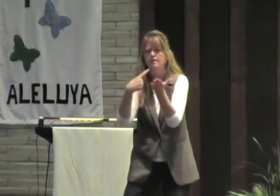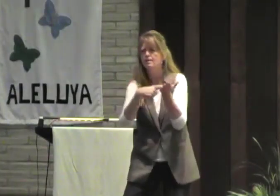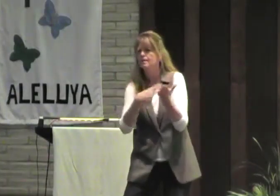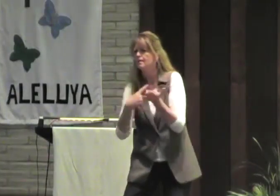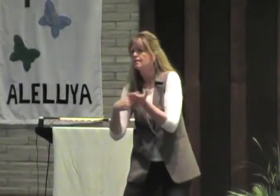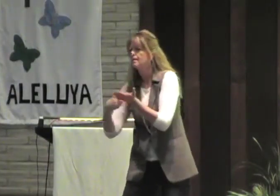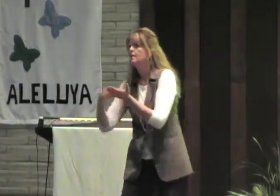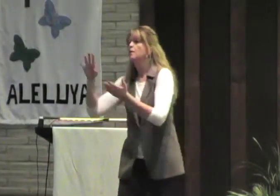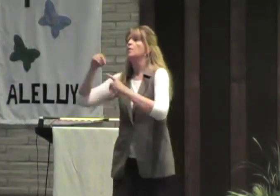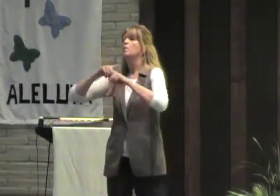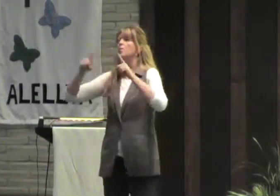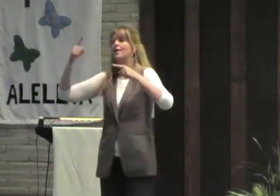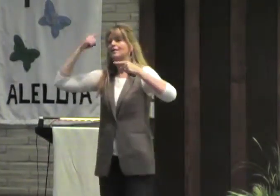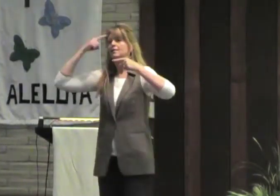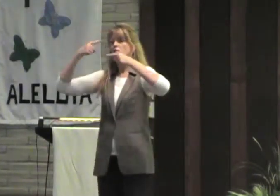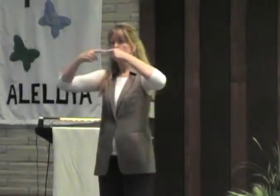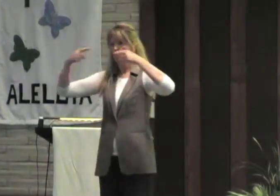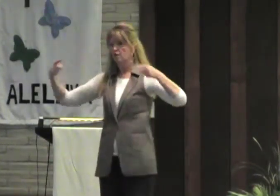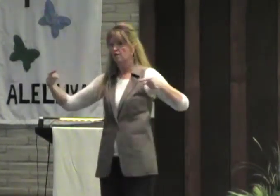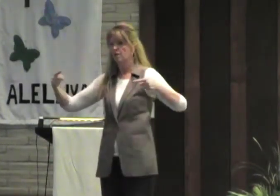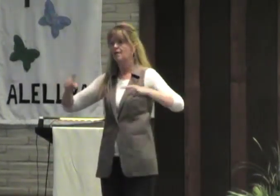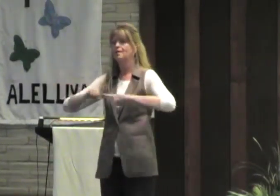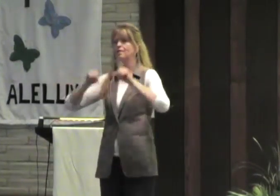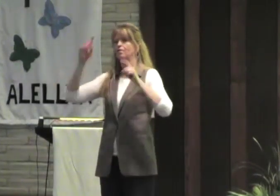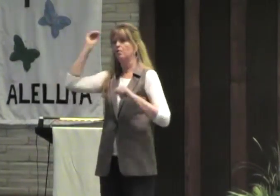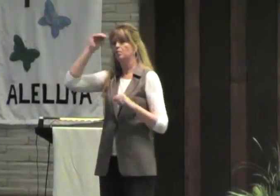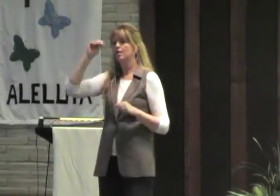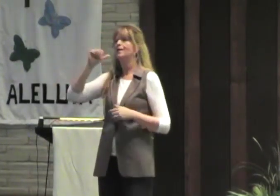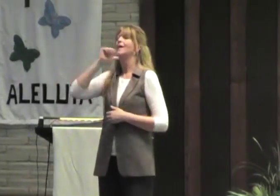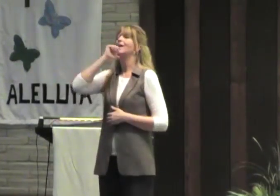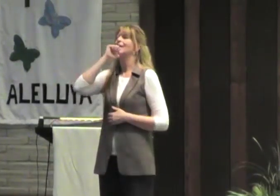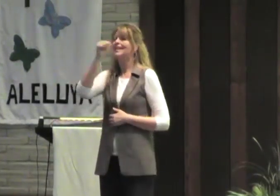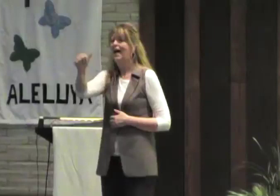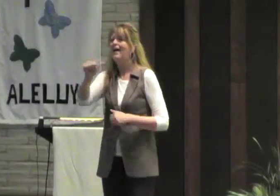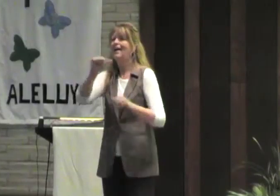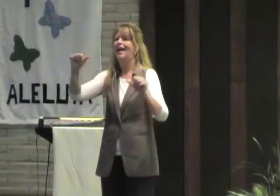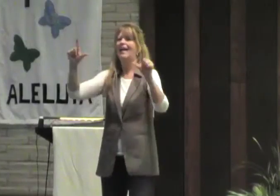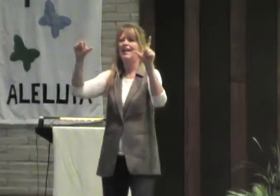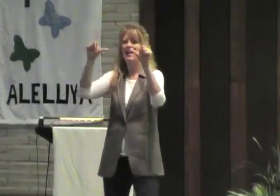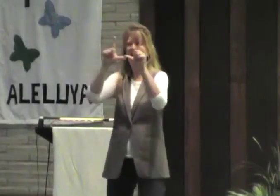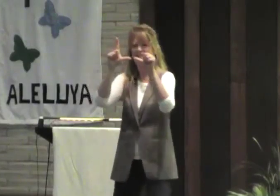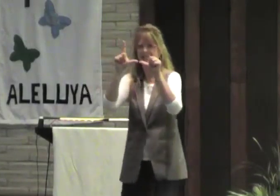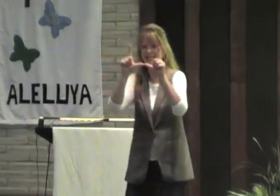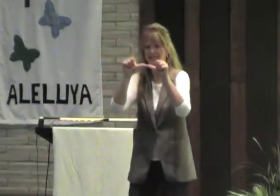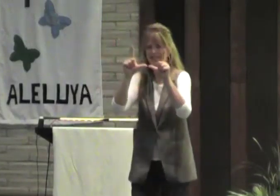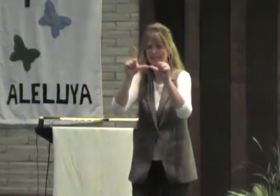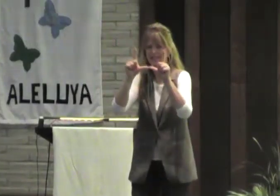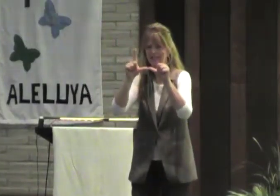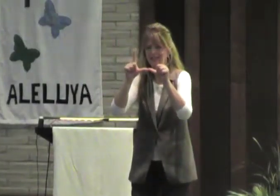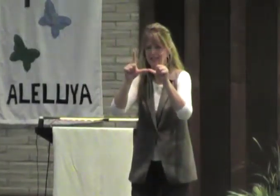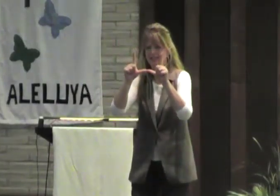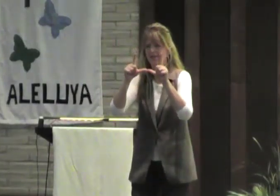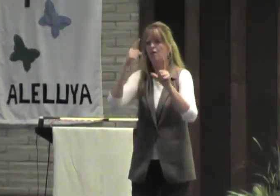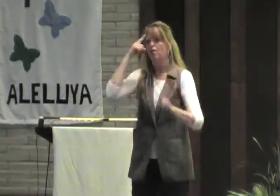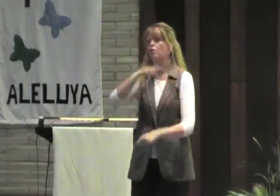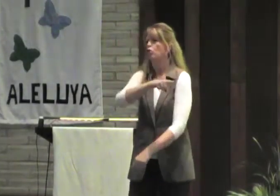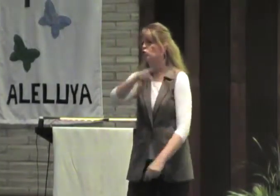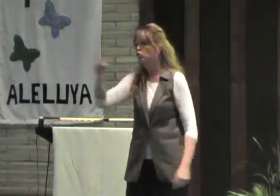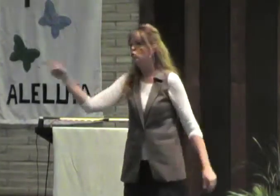different opinions within the board that we can discuss. So a disagreement and different opinions does not give us a license for